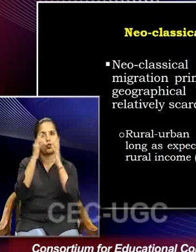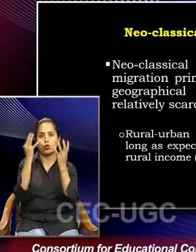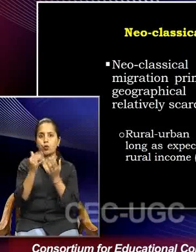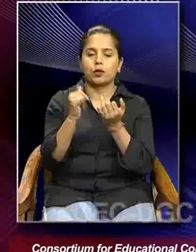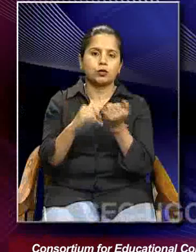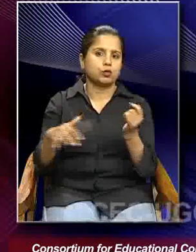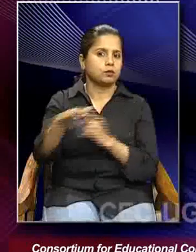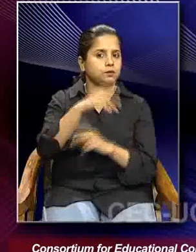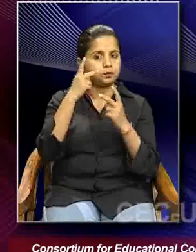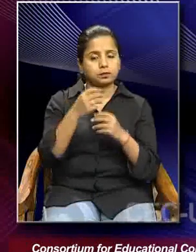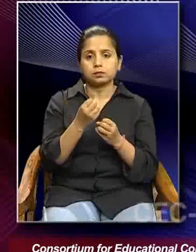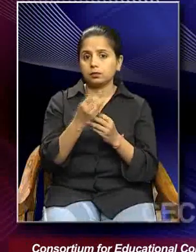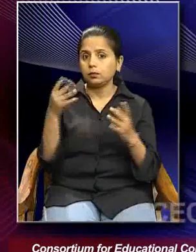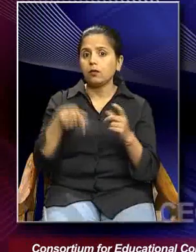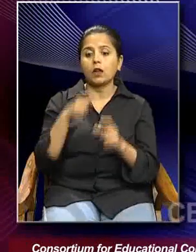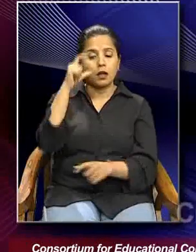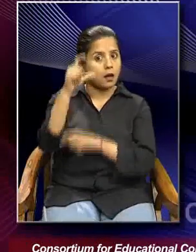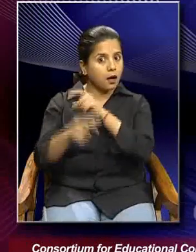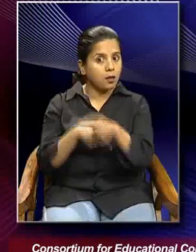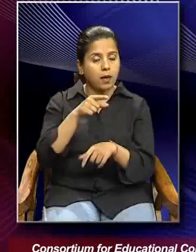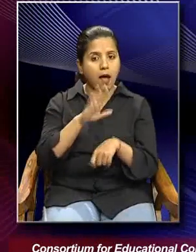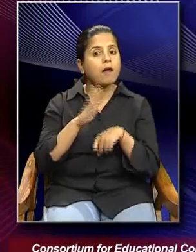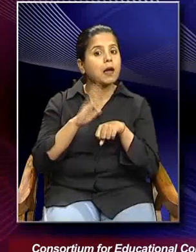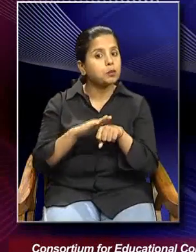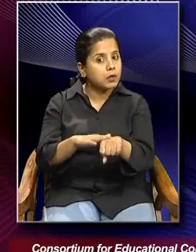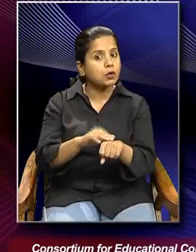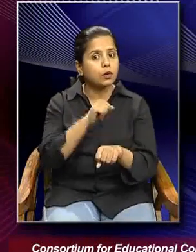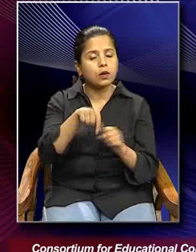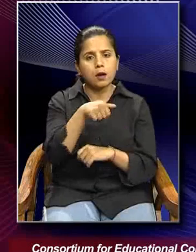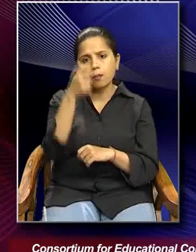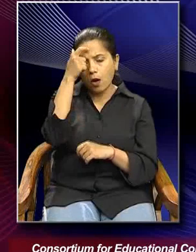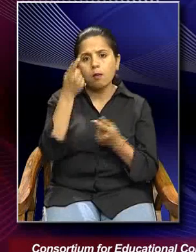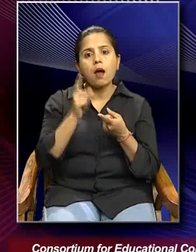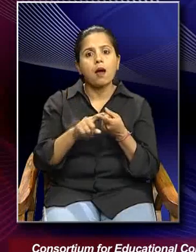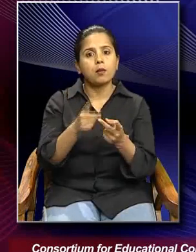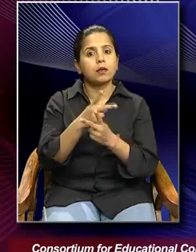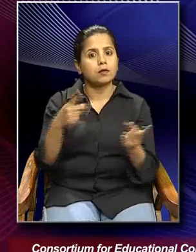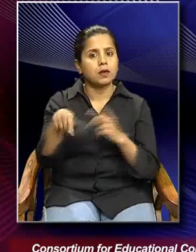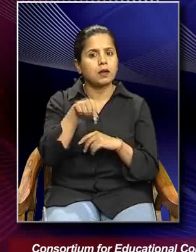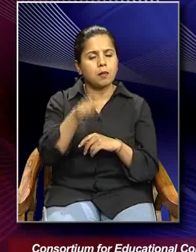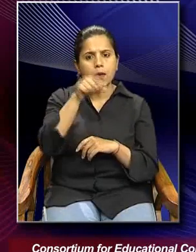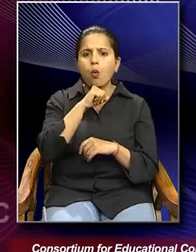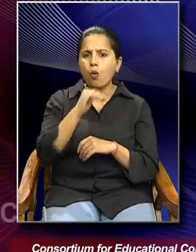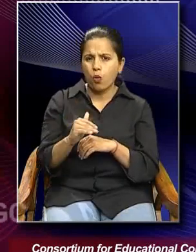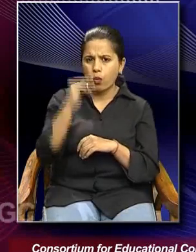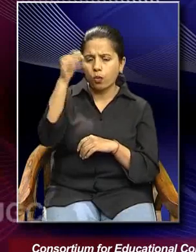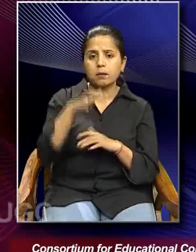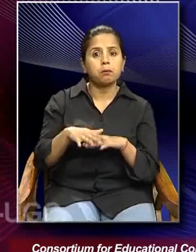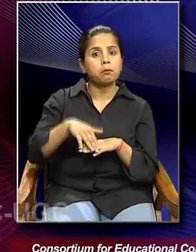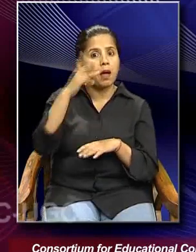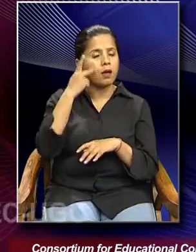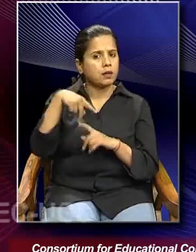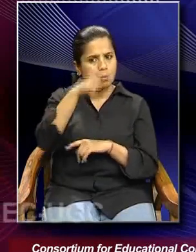where a lot of industrial economies are actually experiencing the issues and challenges of population aging, there is a huge dearth